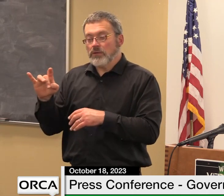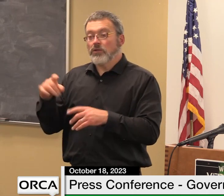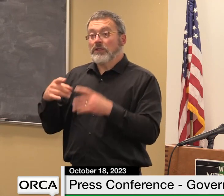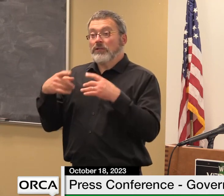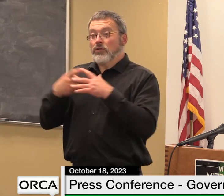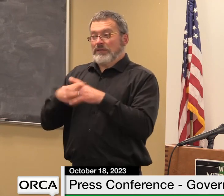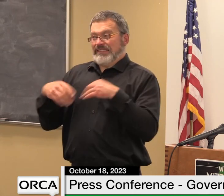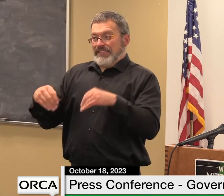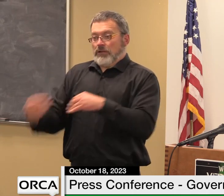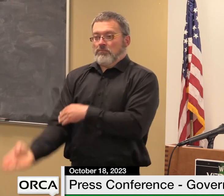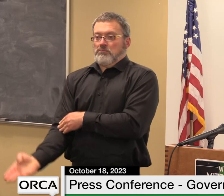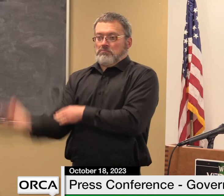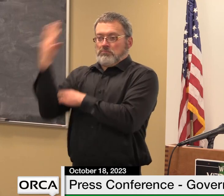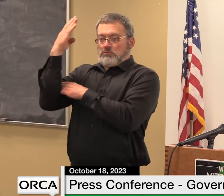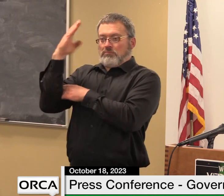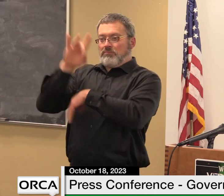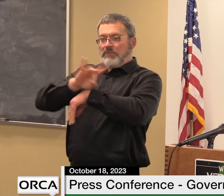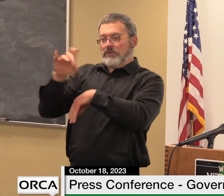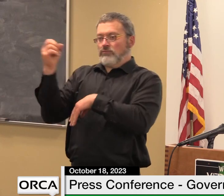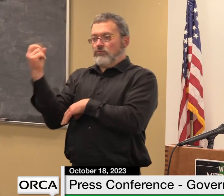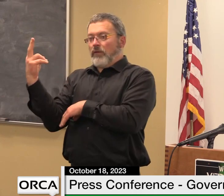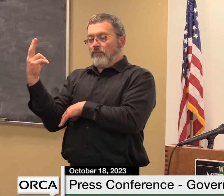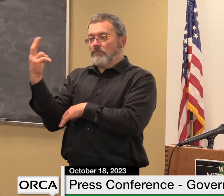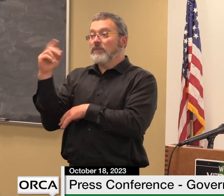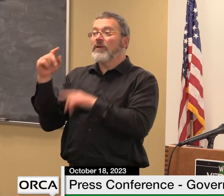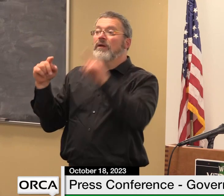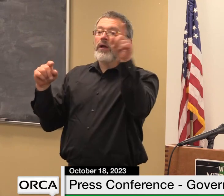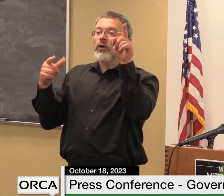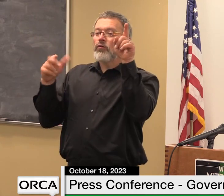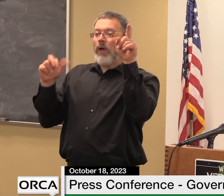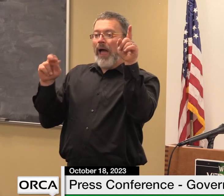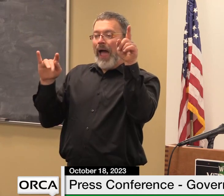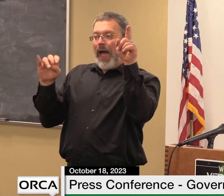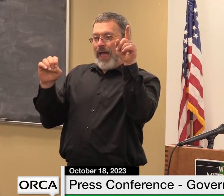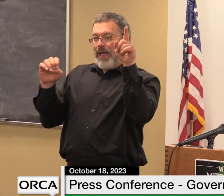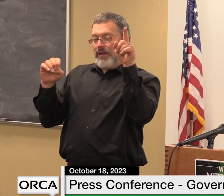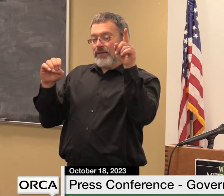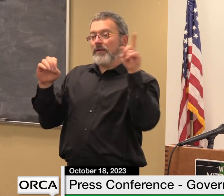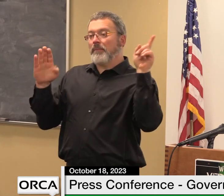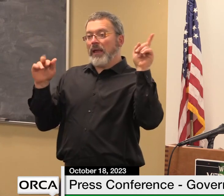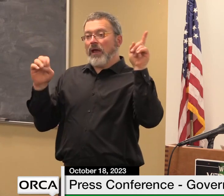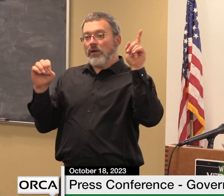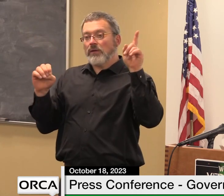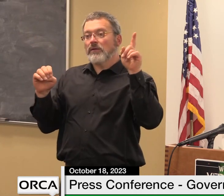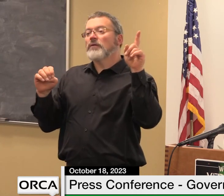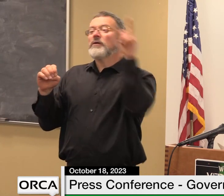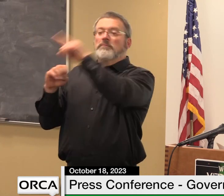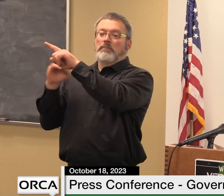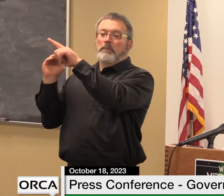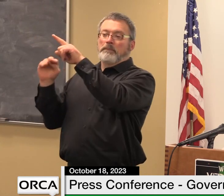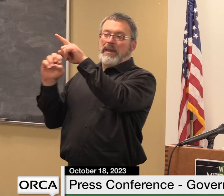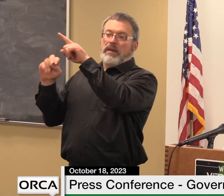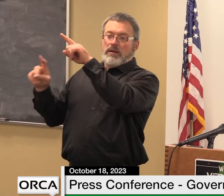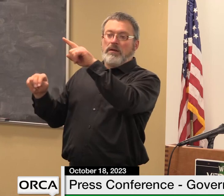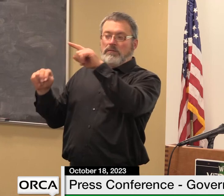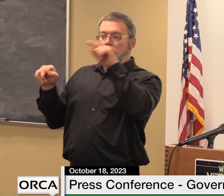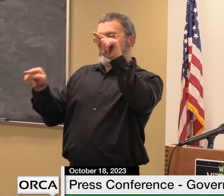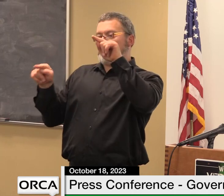noon at the Granite Museum in Barrie and Casella Construction in Mendon. As a